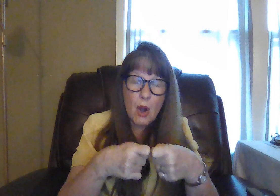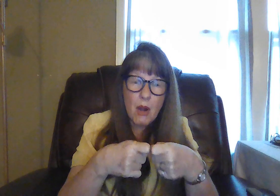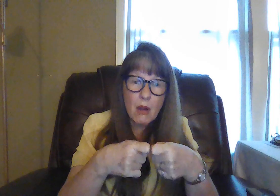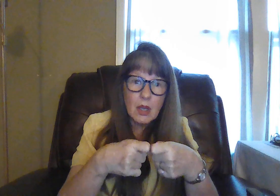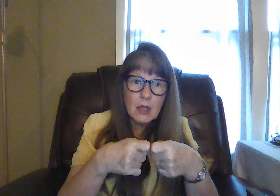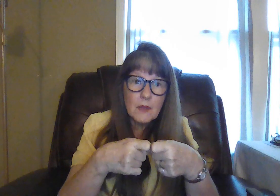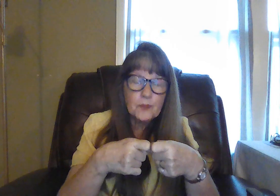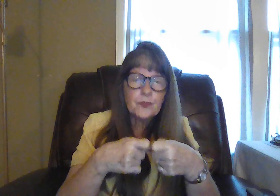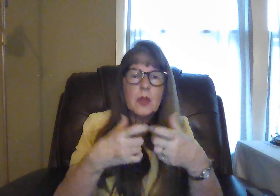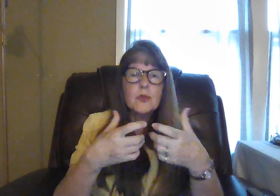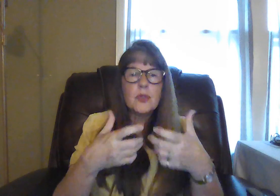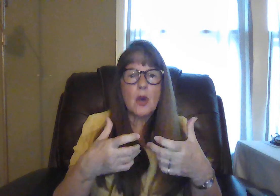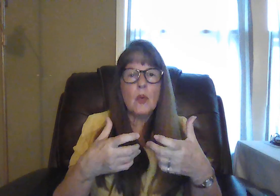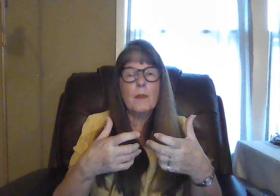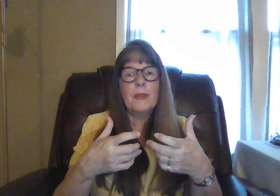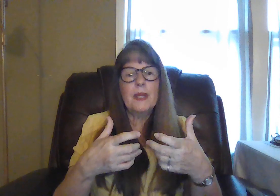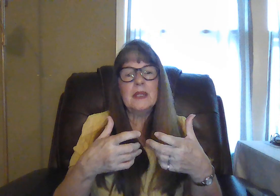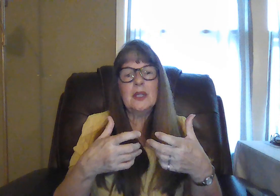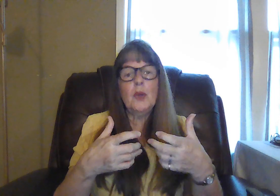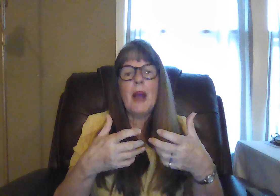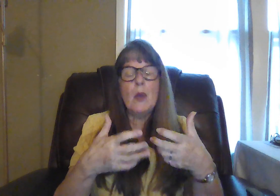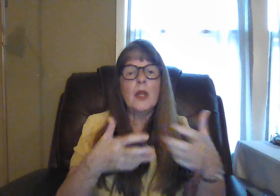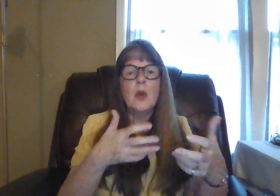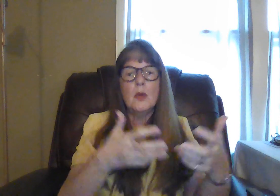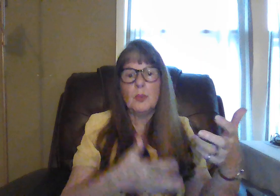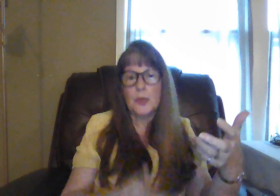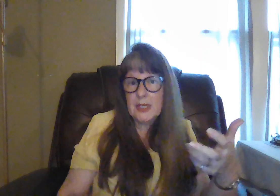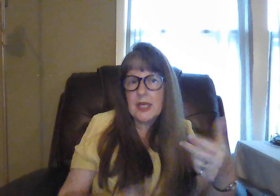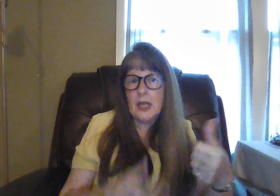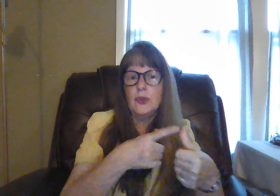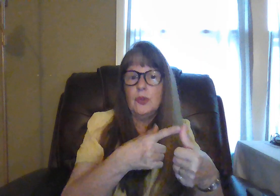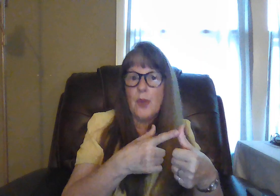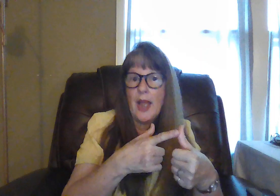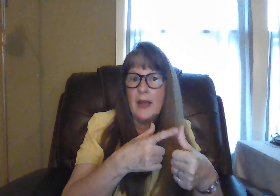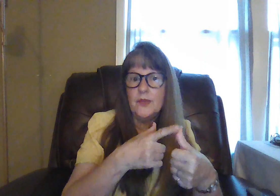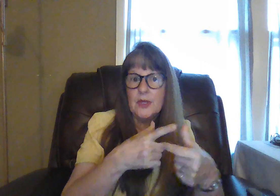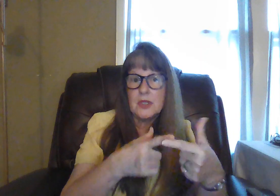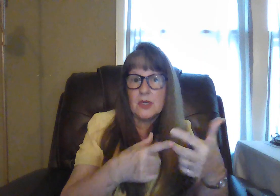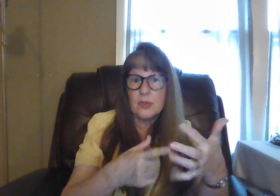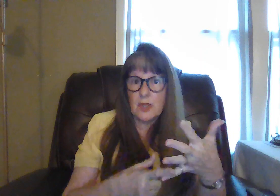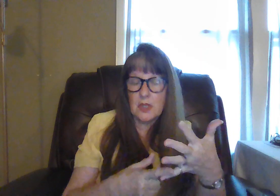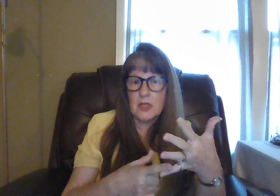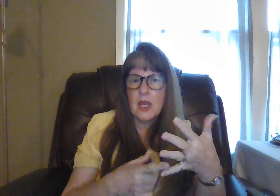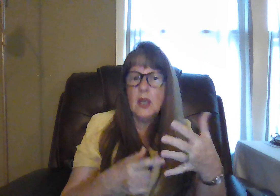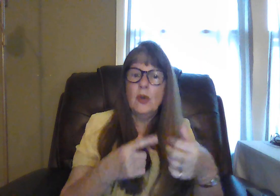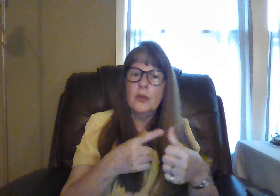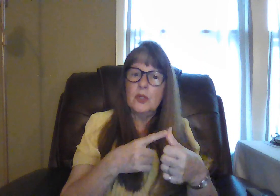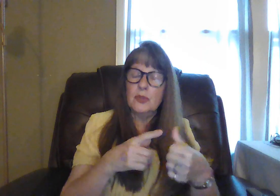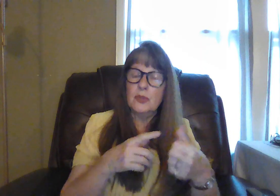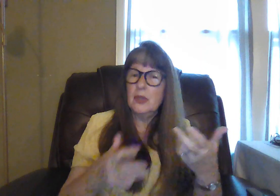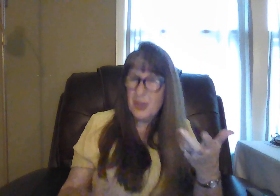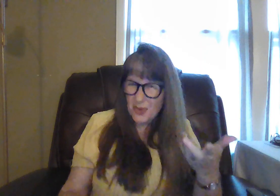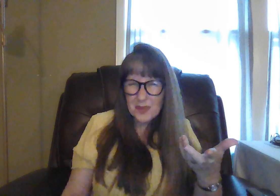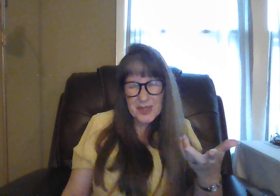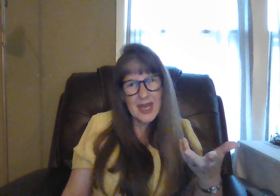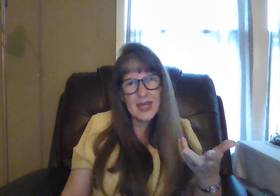wrong. So, but you might want to go into more detail. Do you have this, or this? Does, you know what I'm saying?